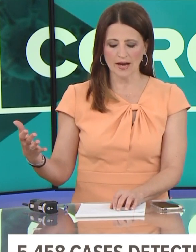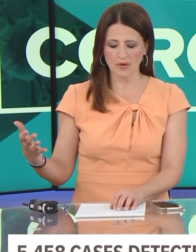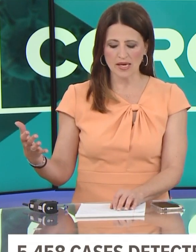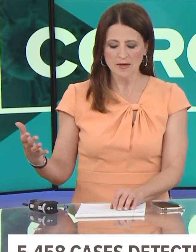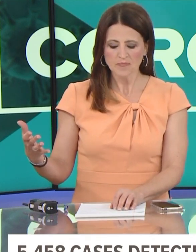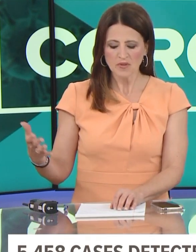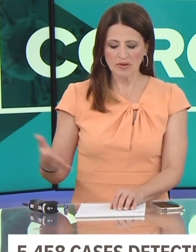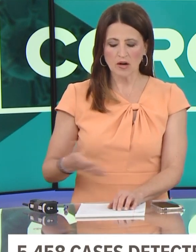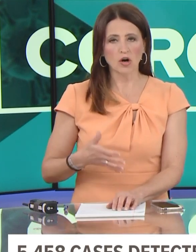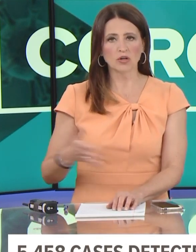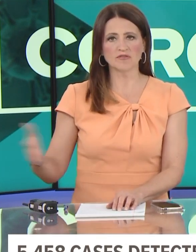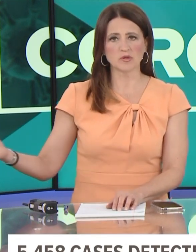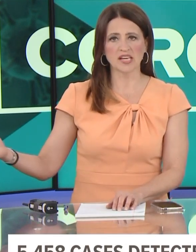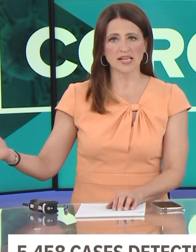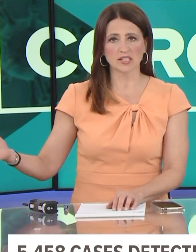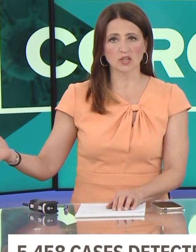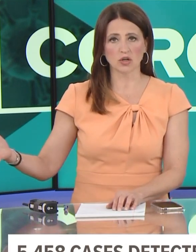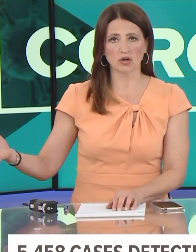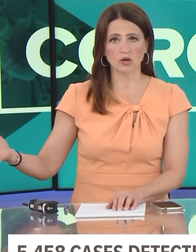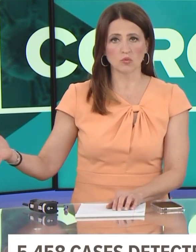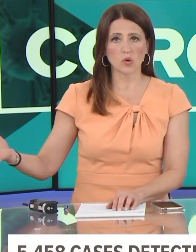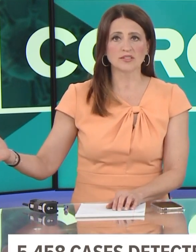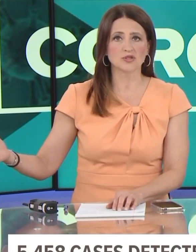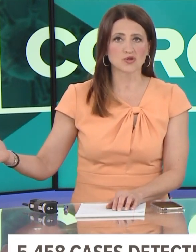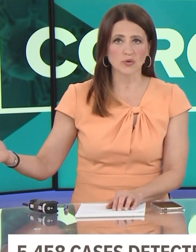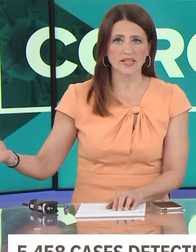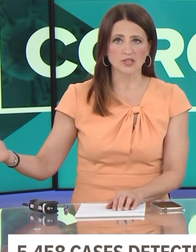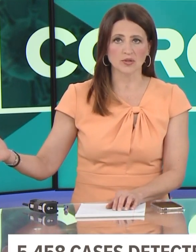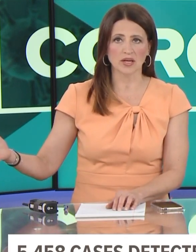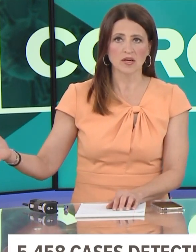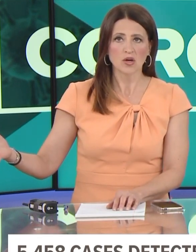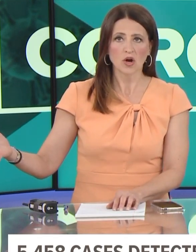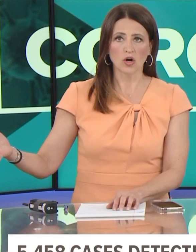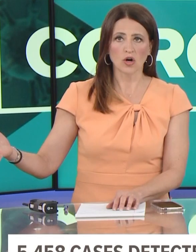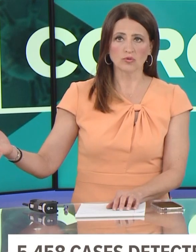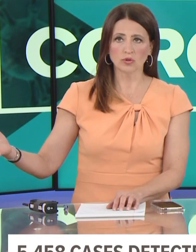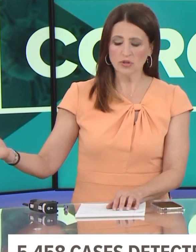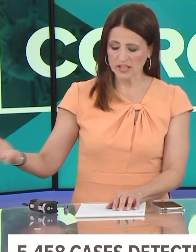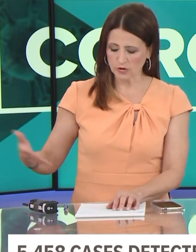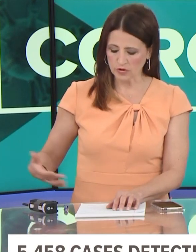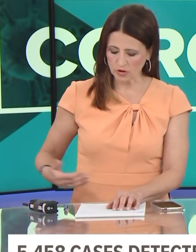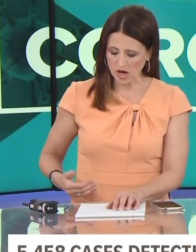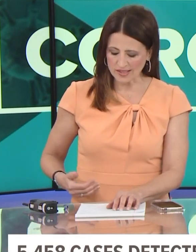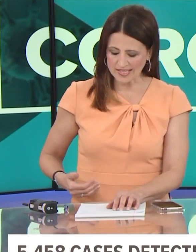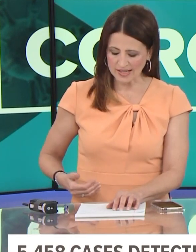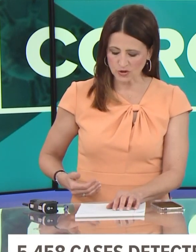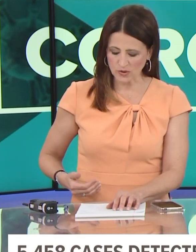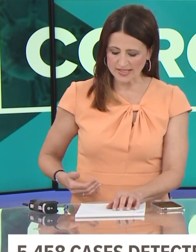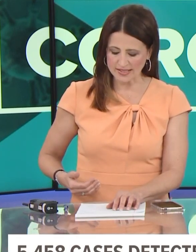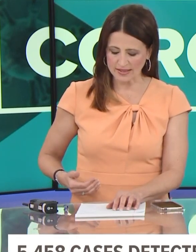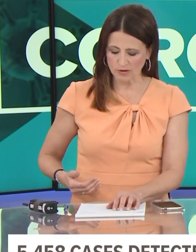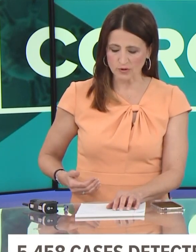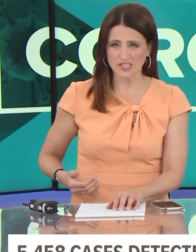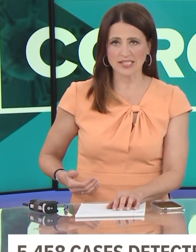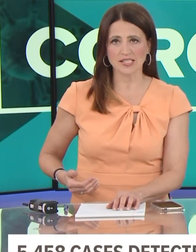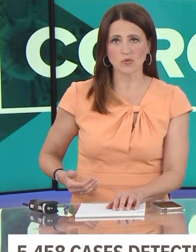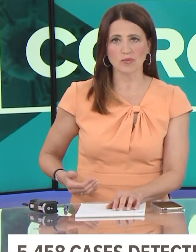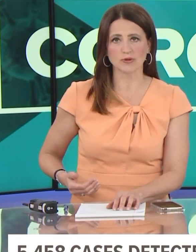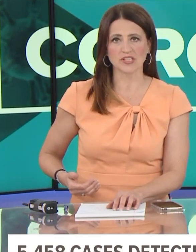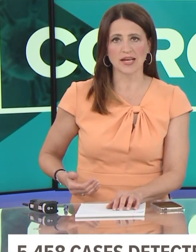Greene County, but all of those cases are on one street. So they are learning through their contact tracing.